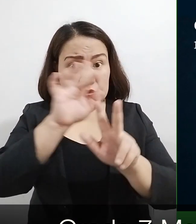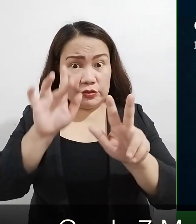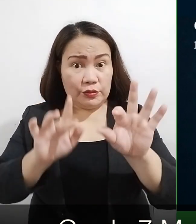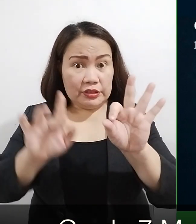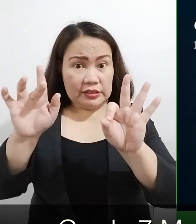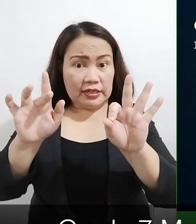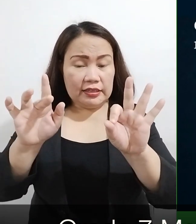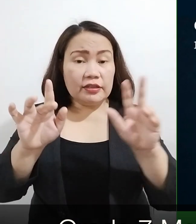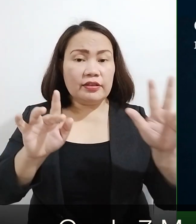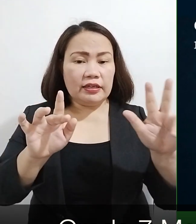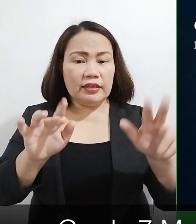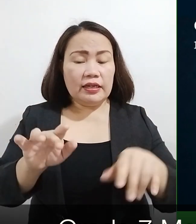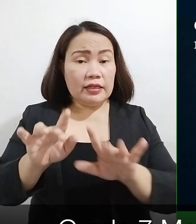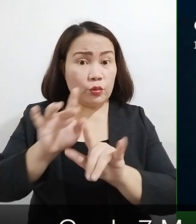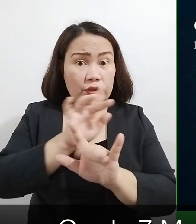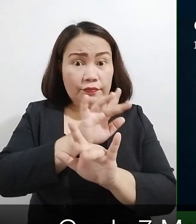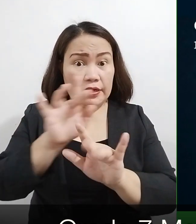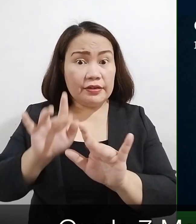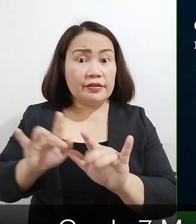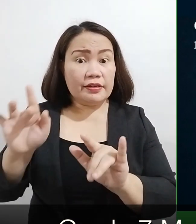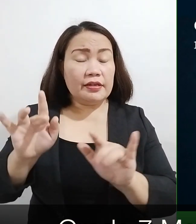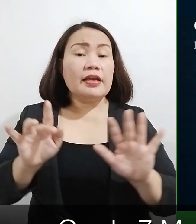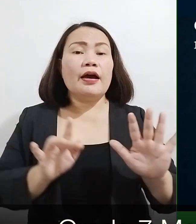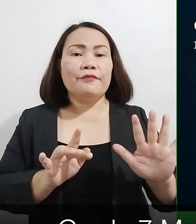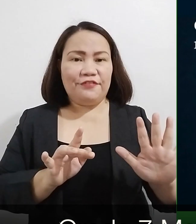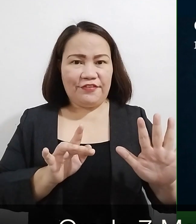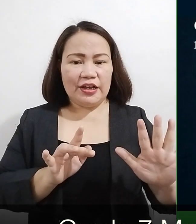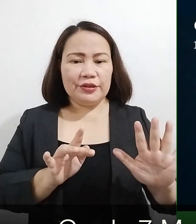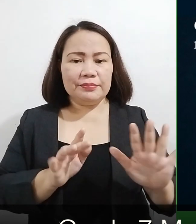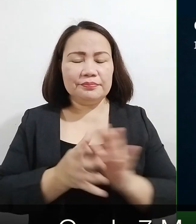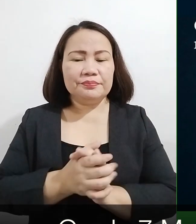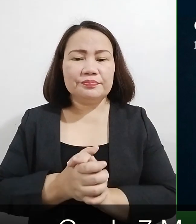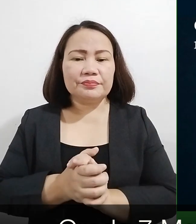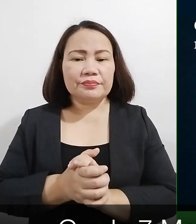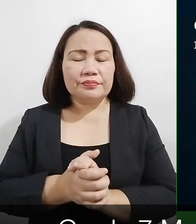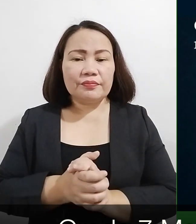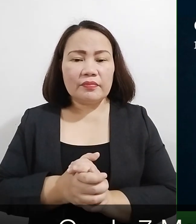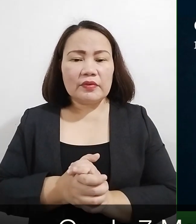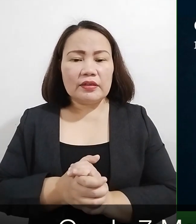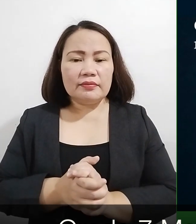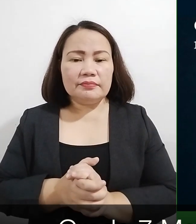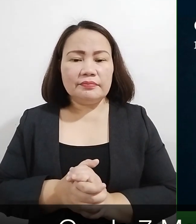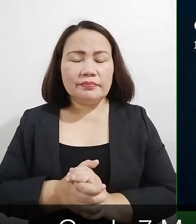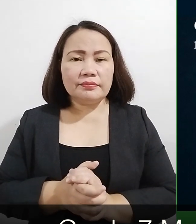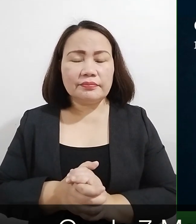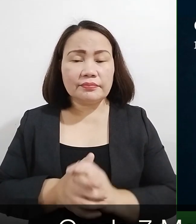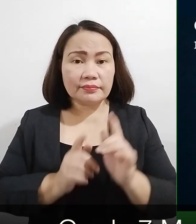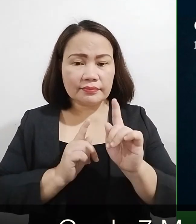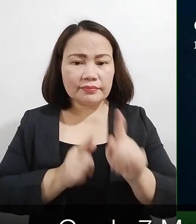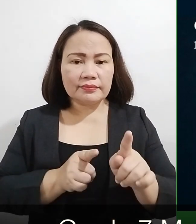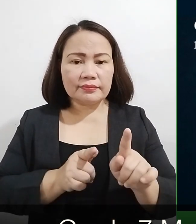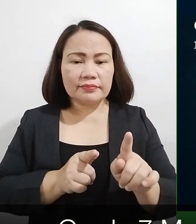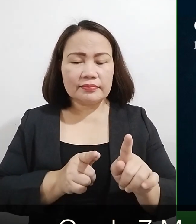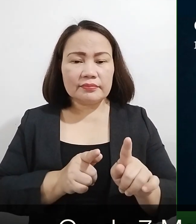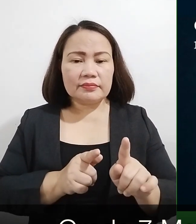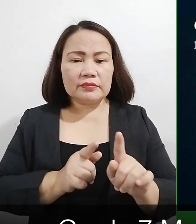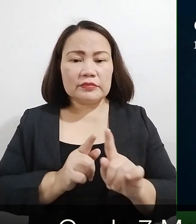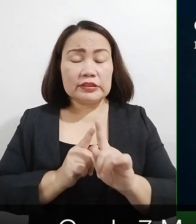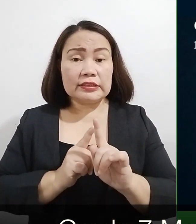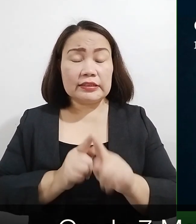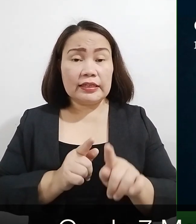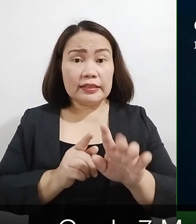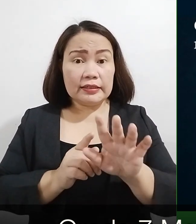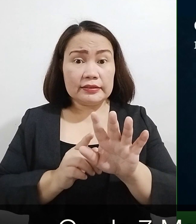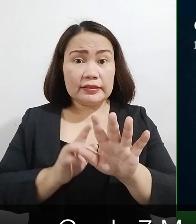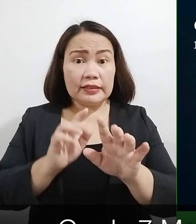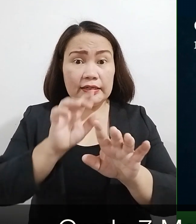perfect square, and that is 5 because 5 times 5 is 25. So kung ito ay 3 at ito ay 5, therefore,